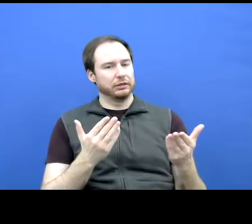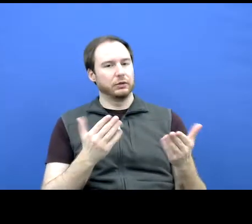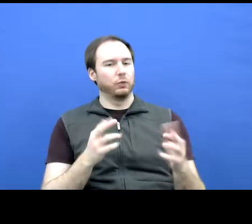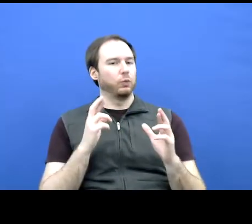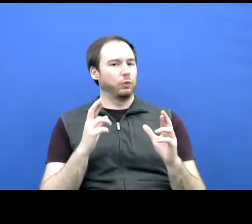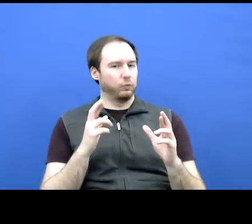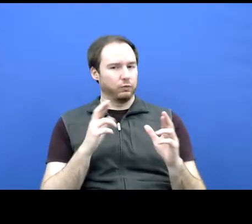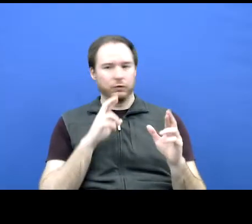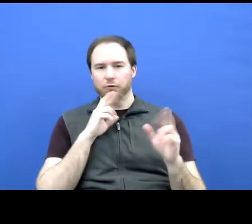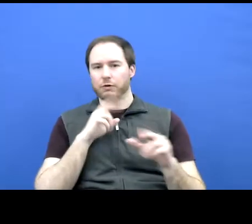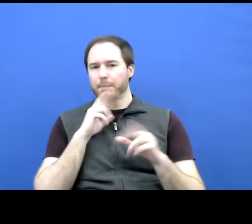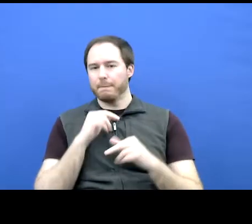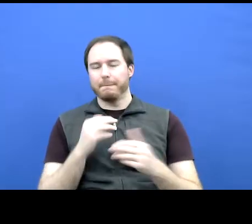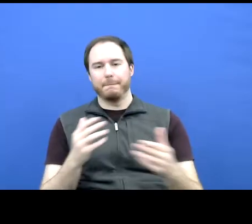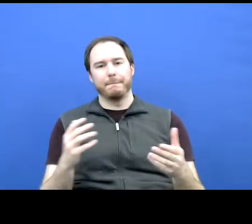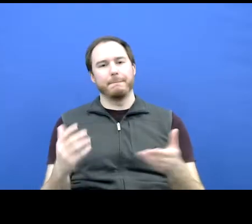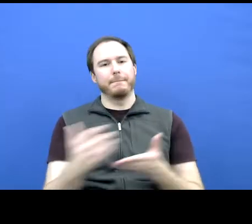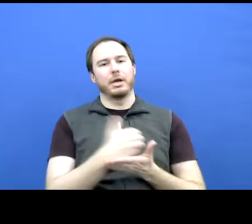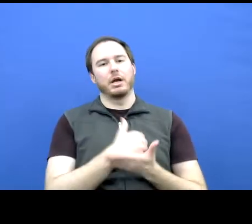hopefully we'll have responses